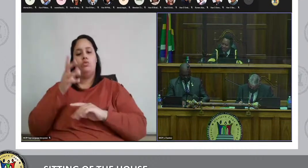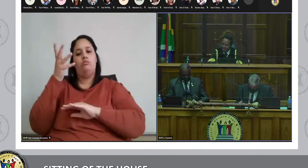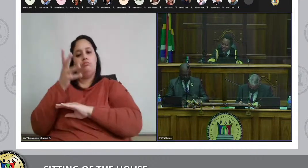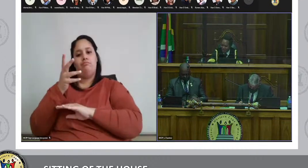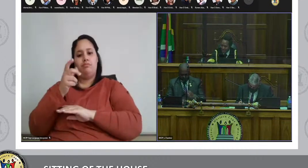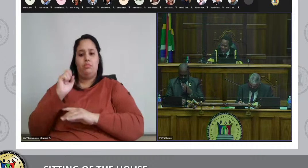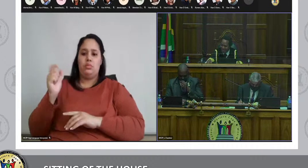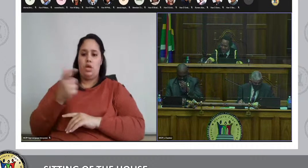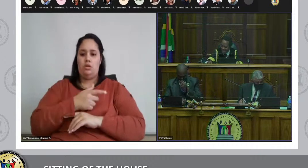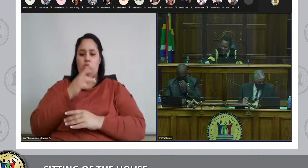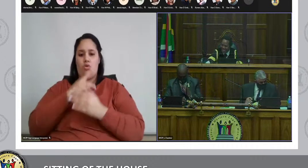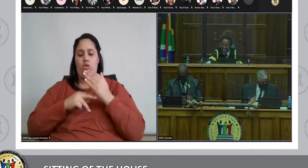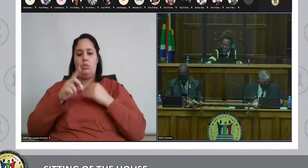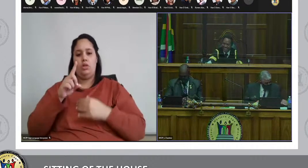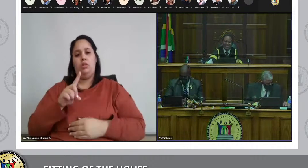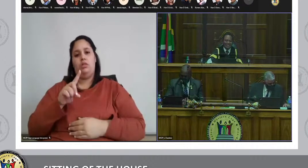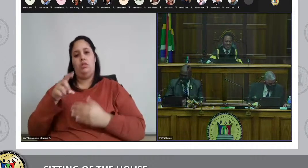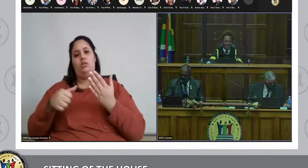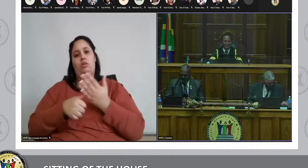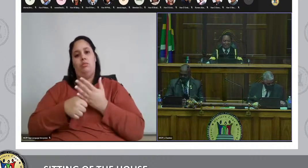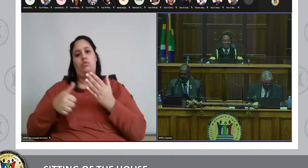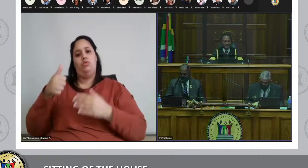us, Honorable Deputy Chief Whip.